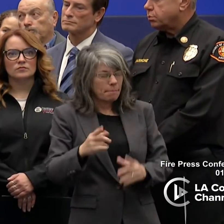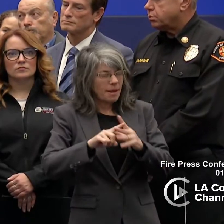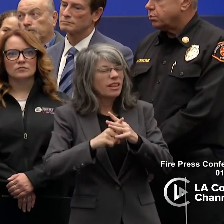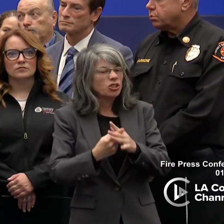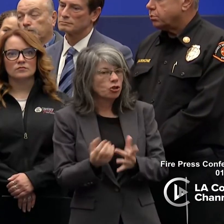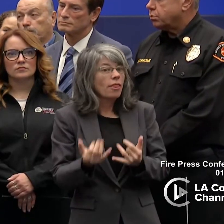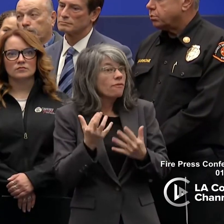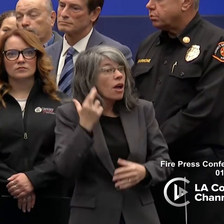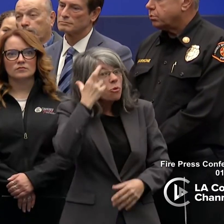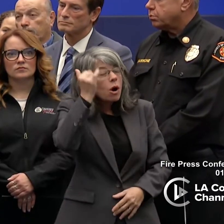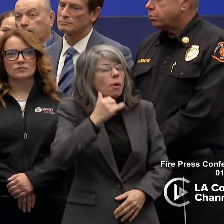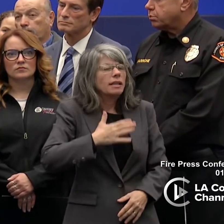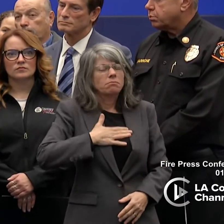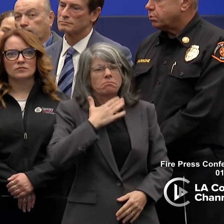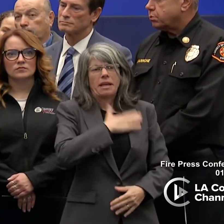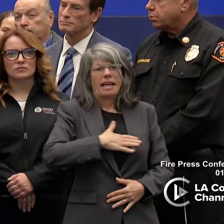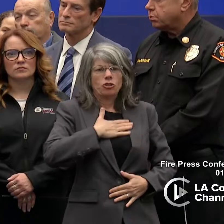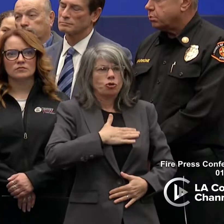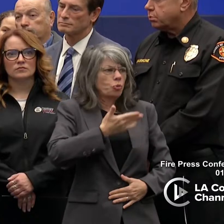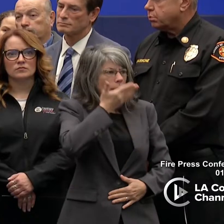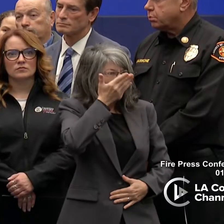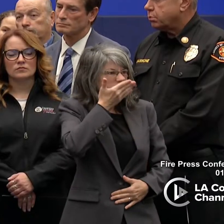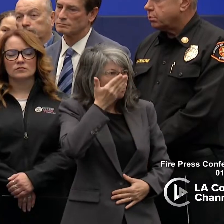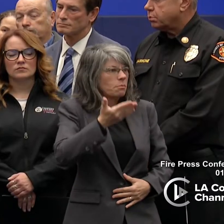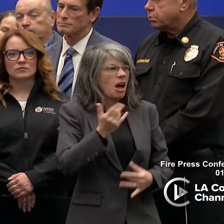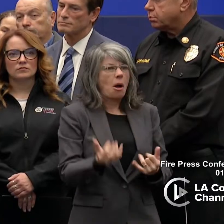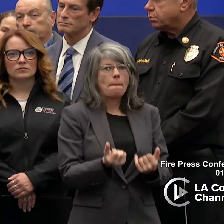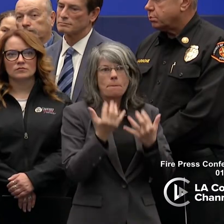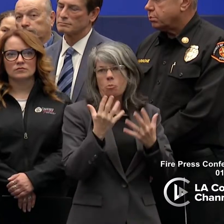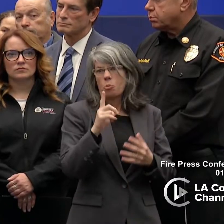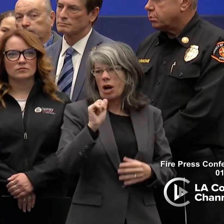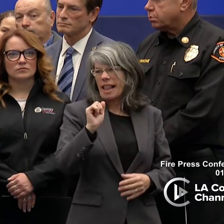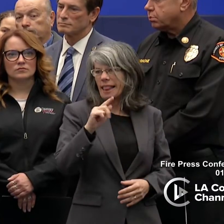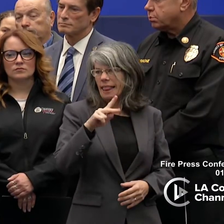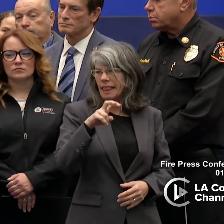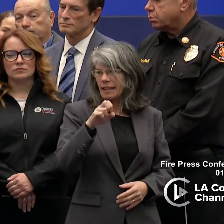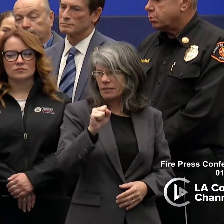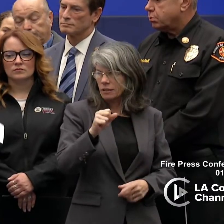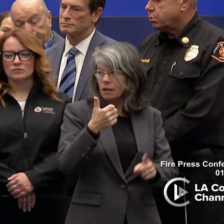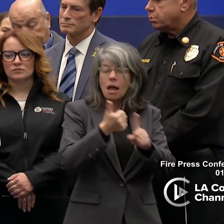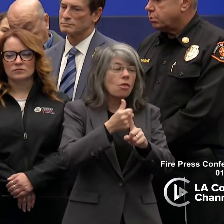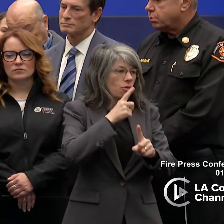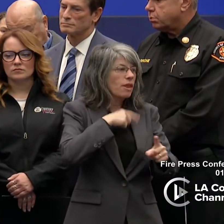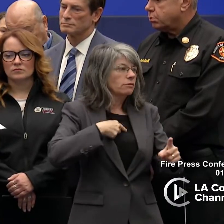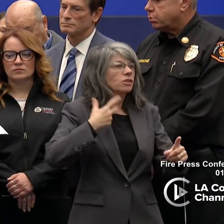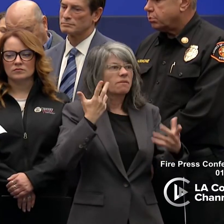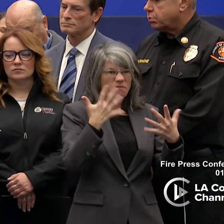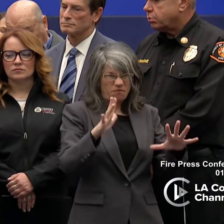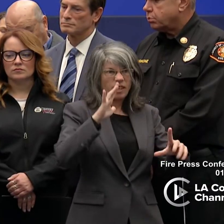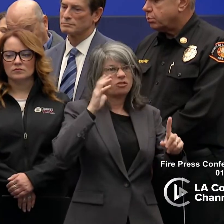fire because he liked the smell of burning leaves. The suspect was subsequently booked for arson.